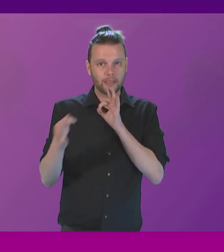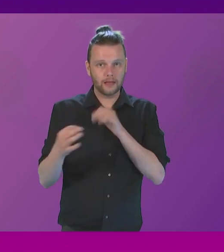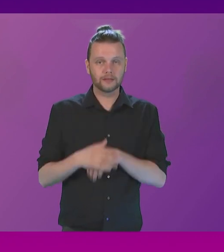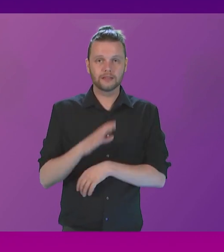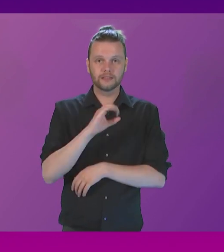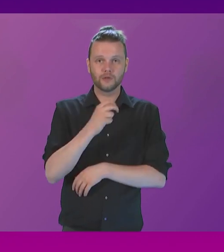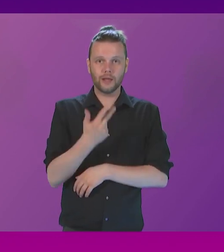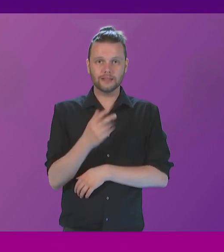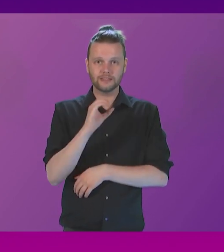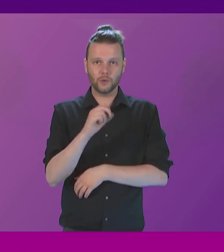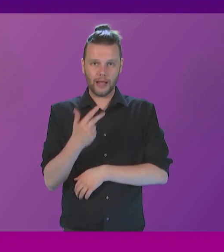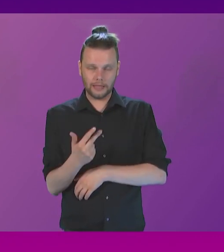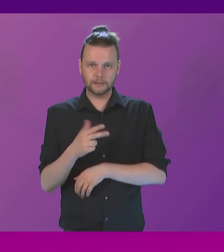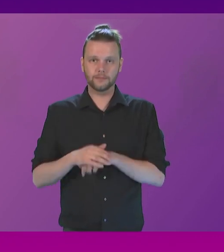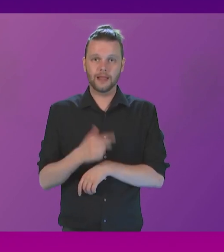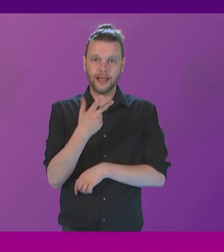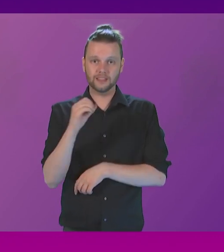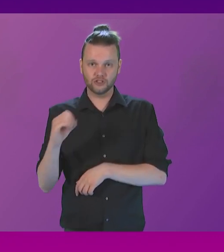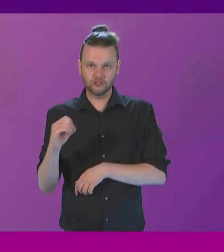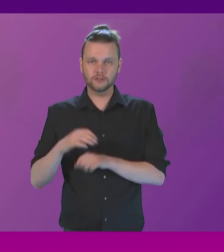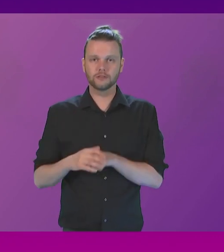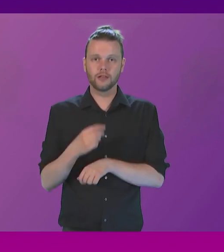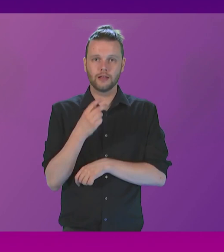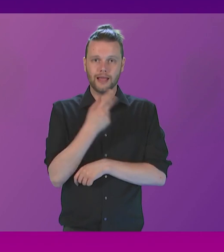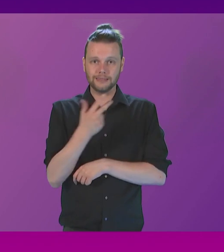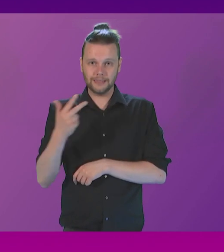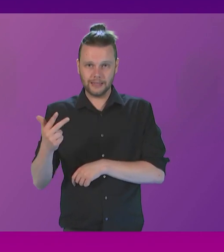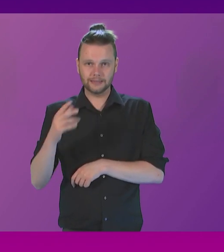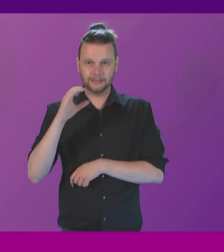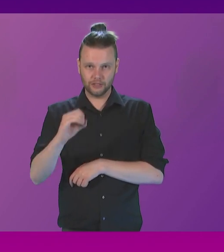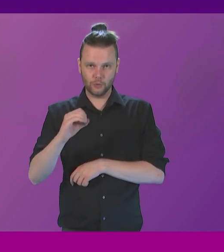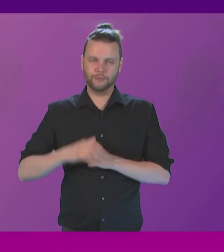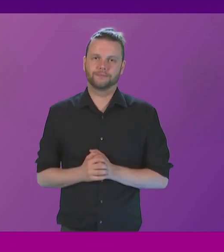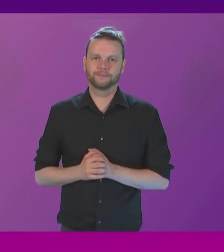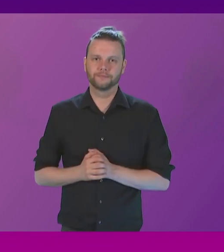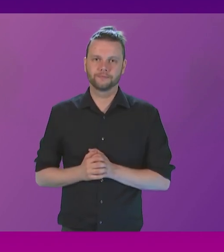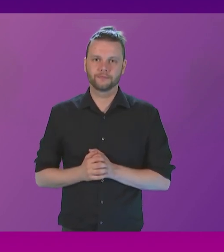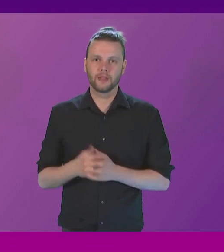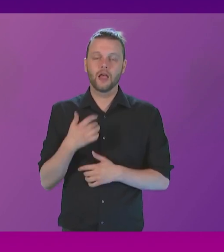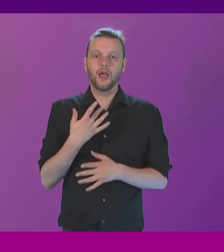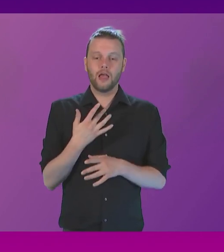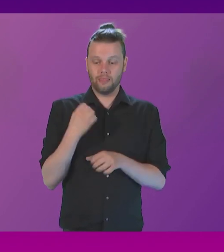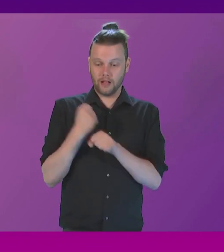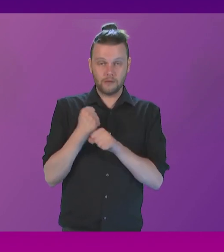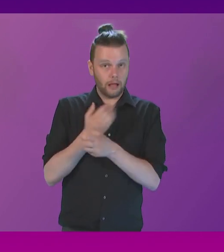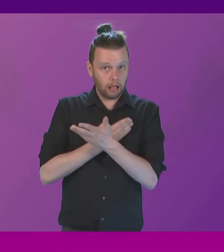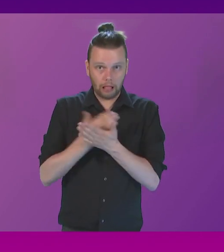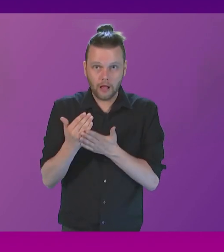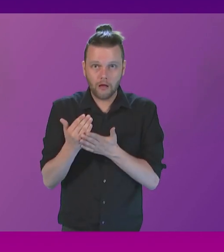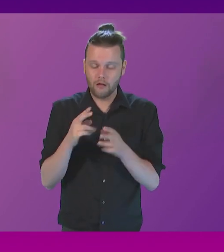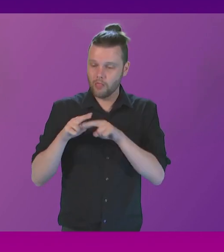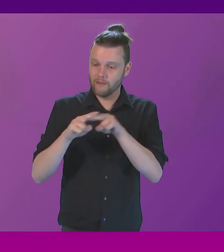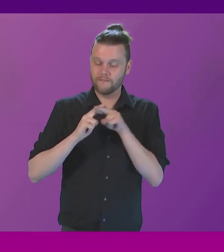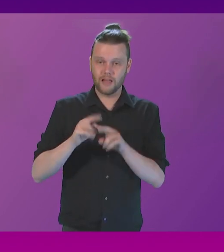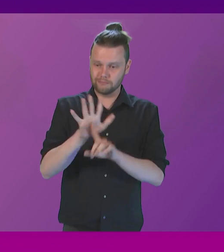0808 800 880. The Scottish Government is clear that families across